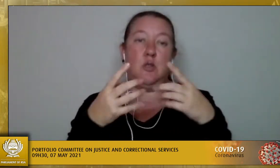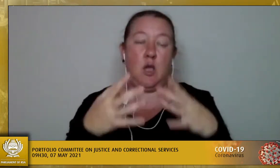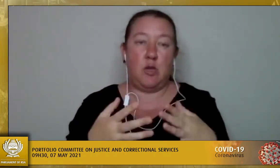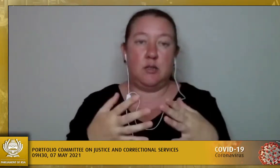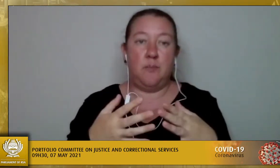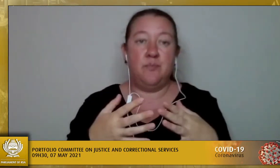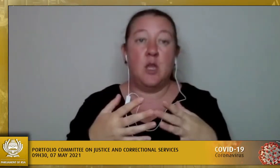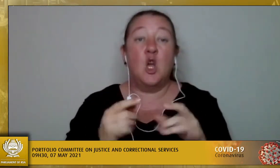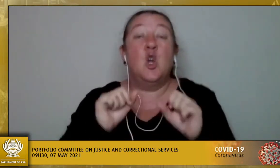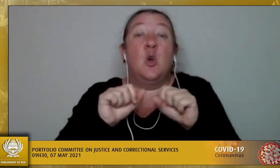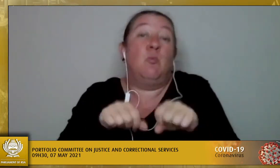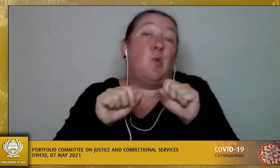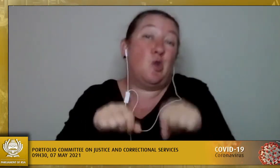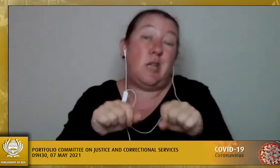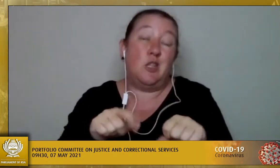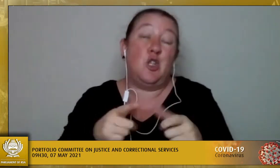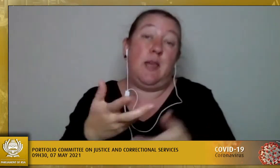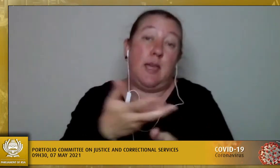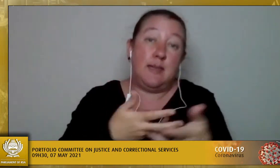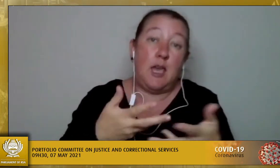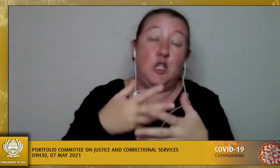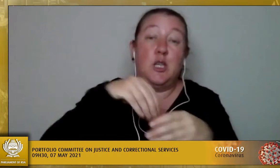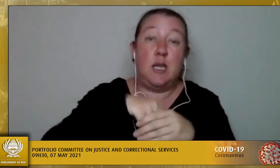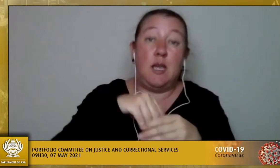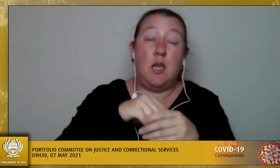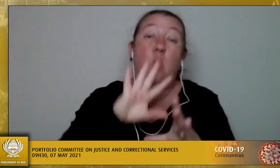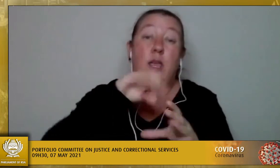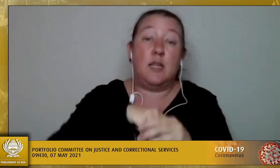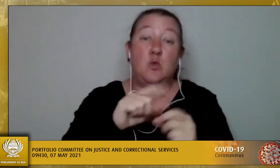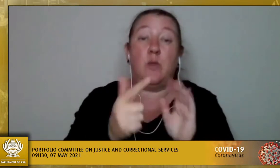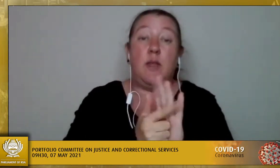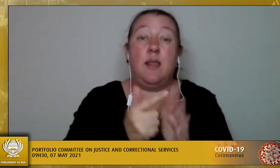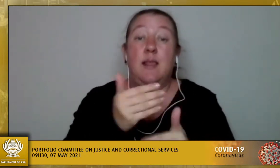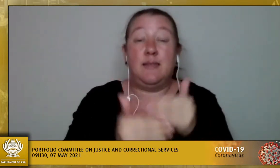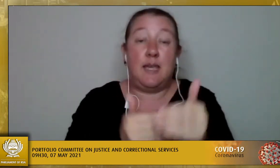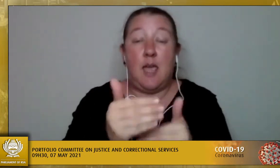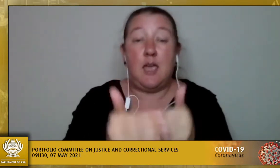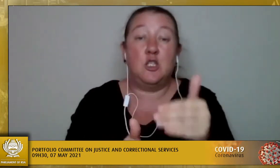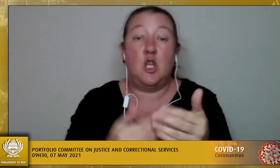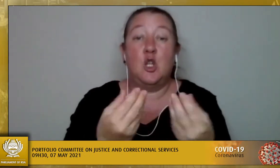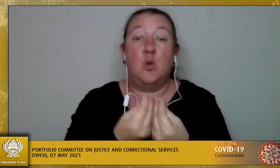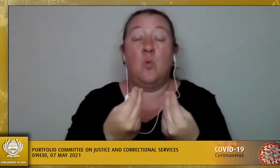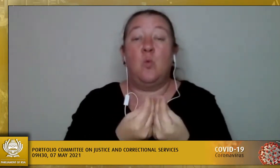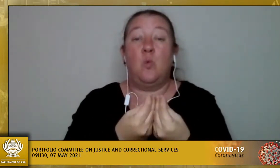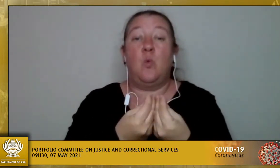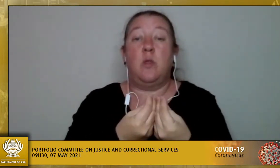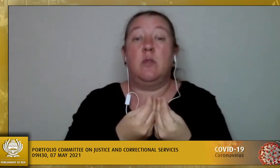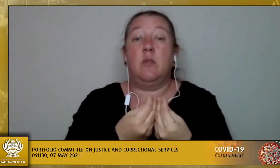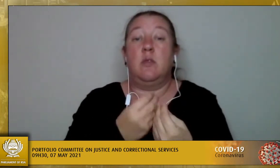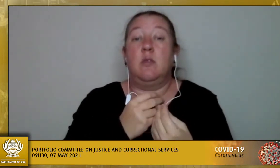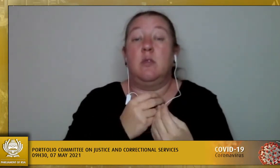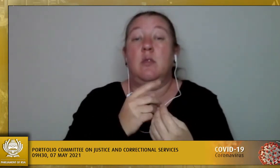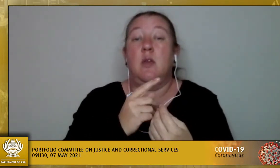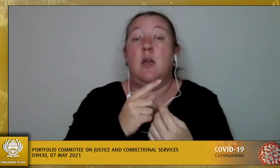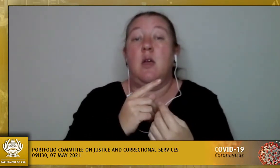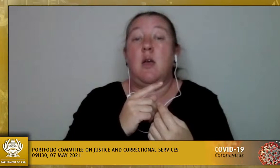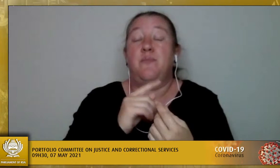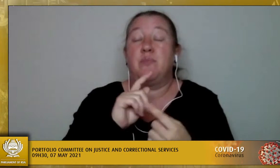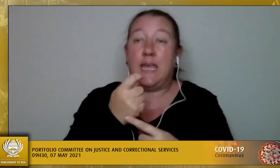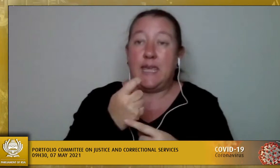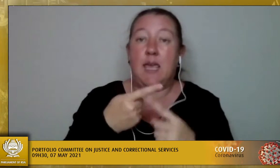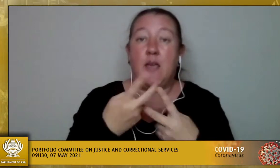potentially you know engaging in litigation with her key and very valued staff members